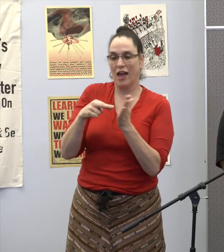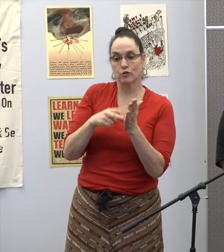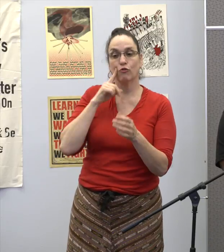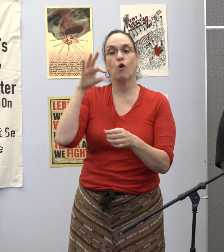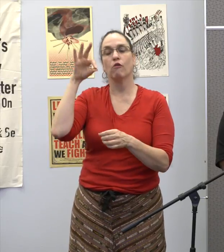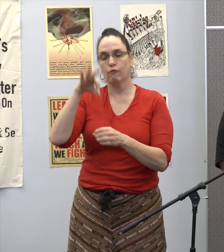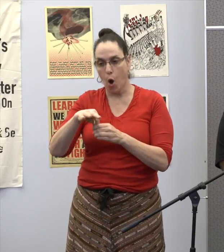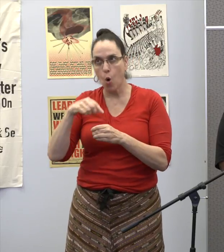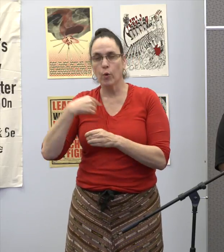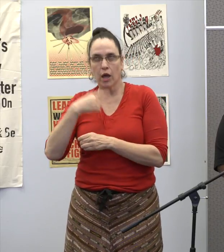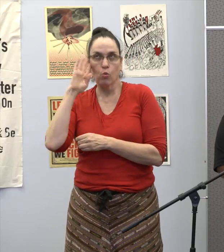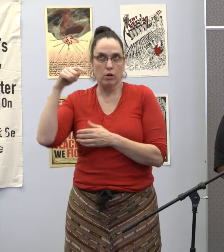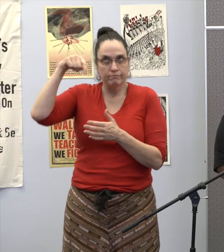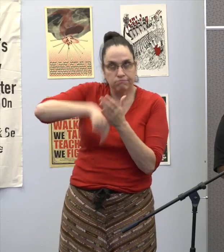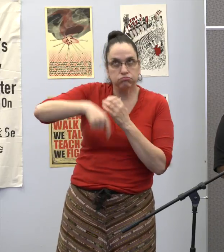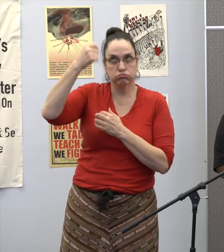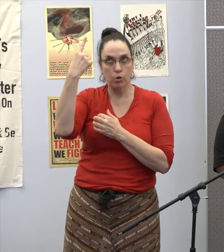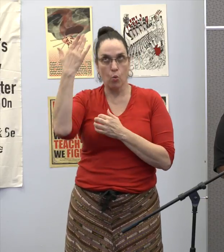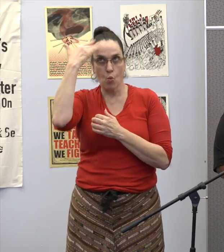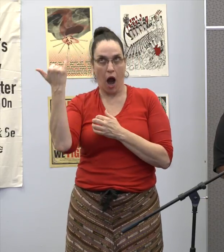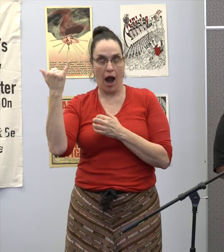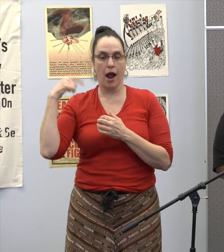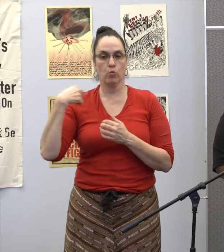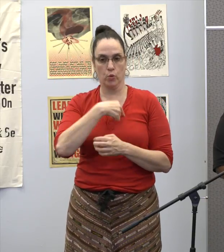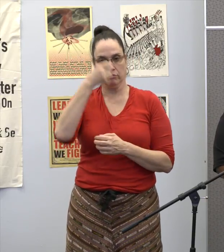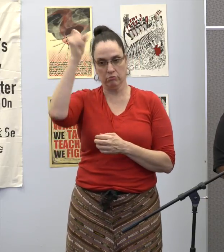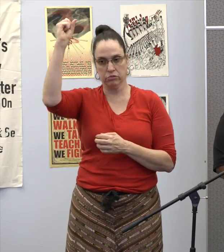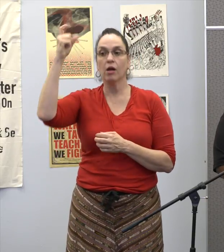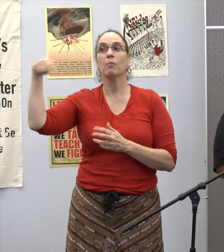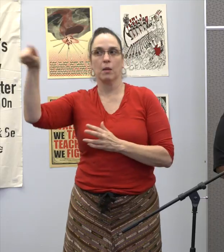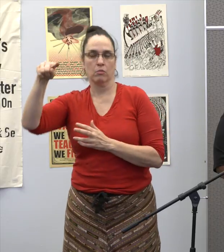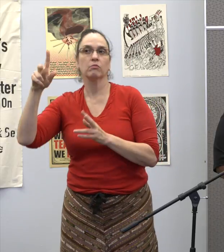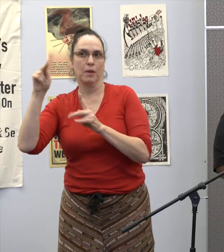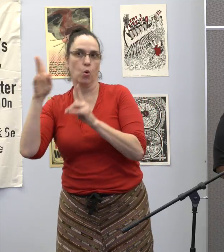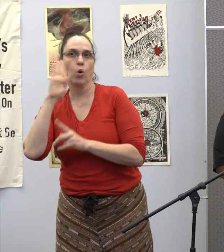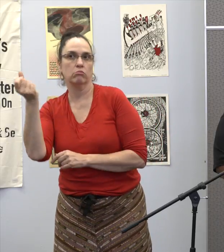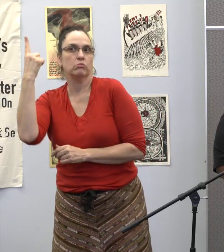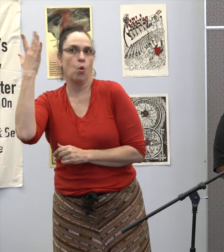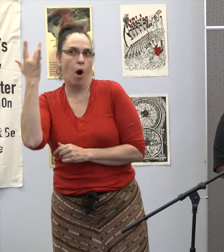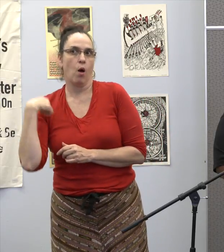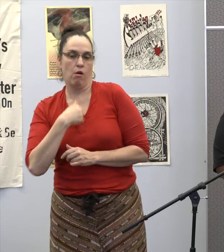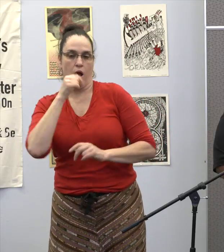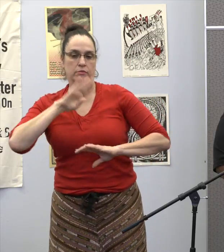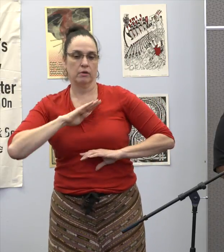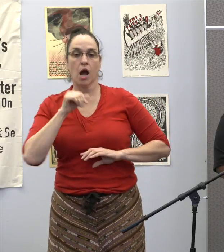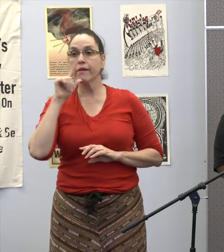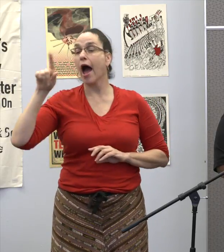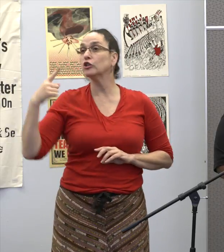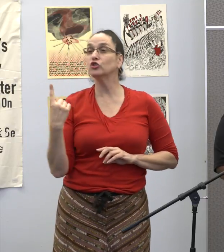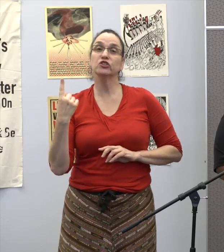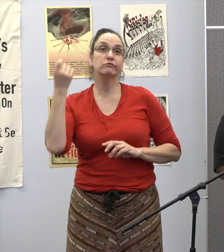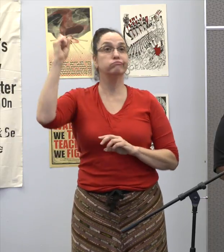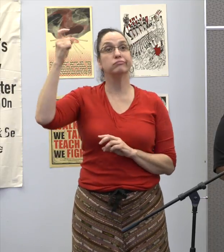people will know, and most of all, we will know, that we have a legitimate discontent. That we're not just doing this because it's a